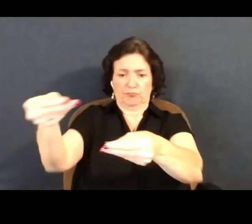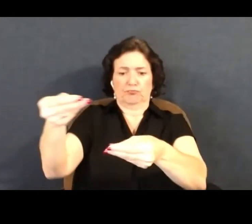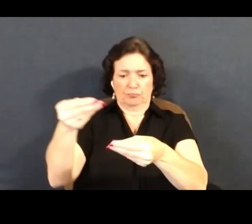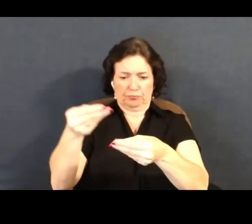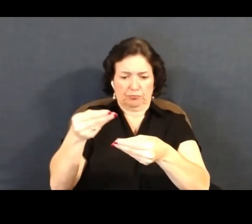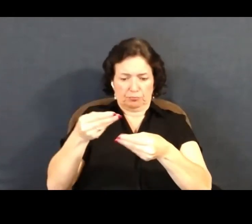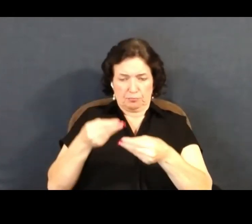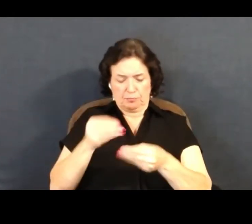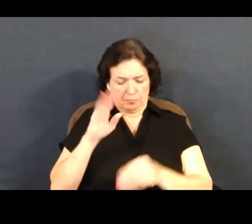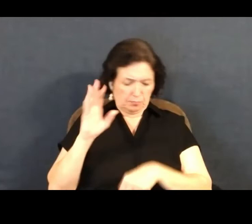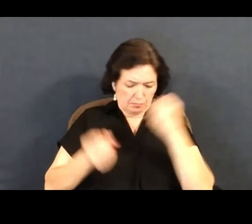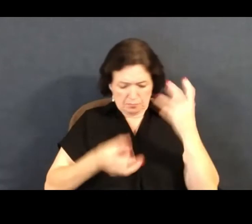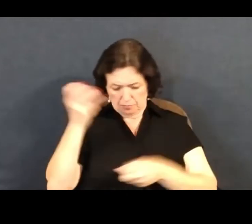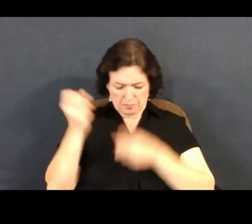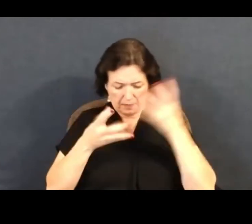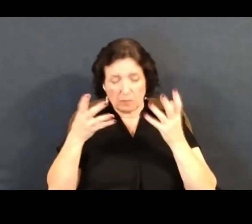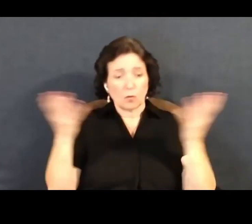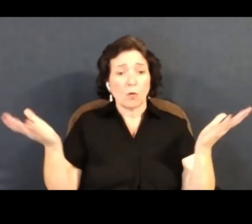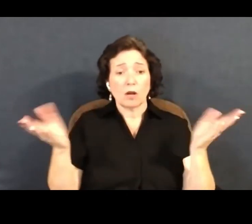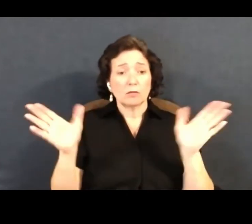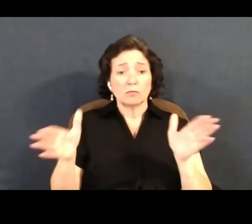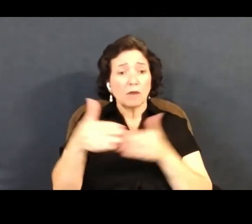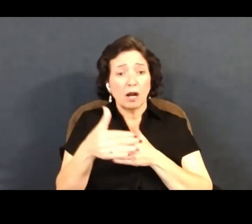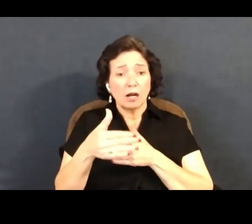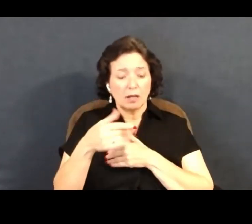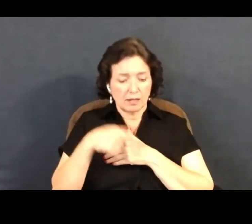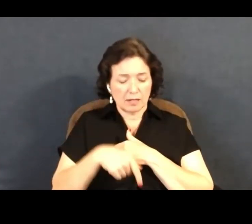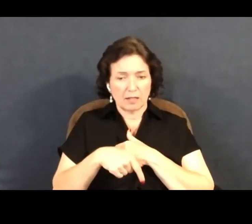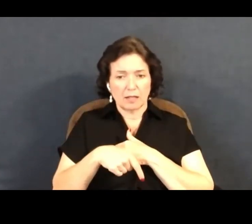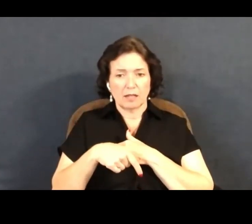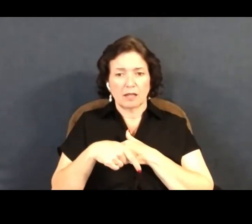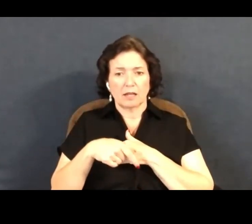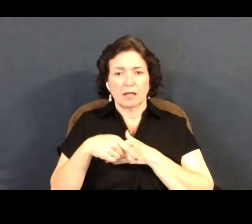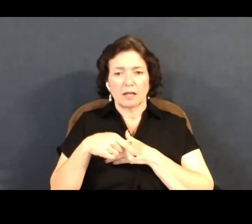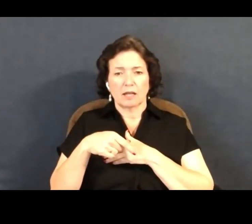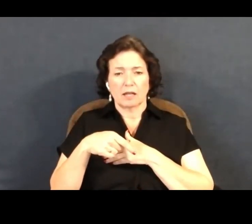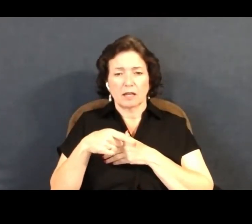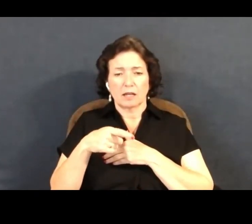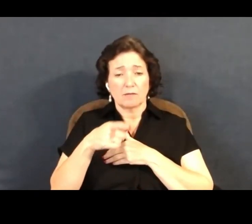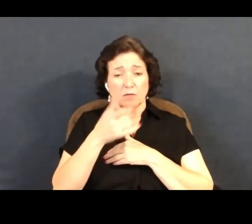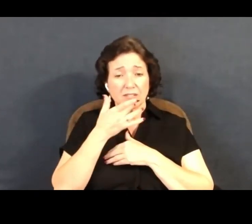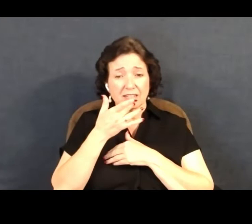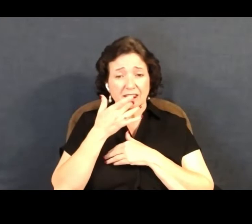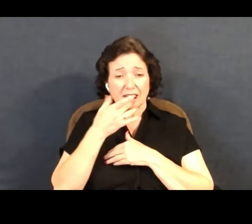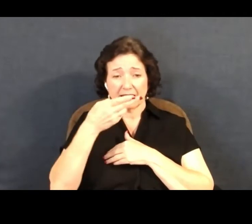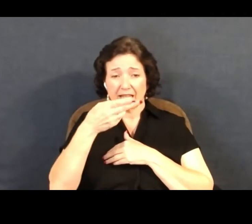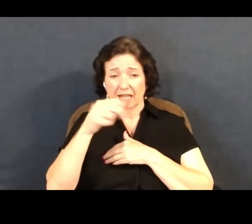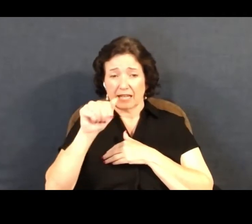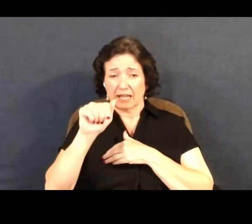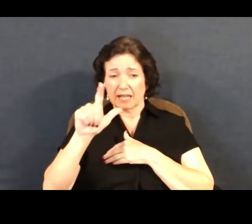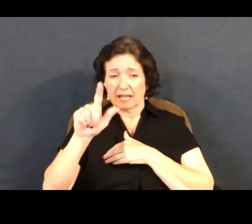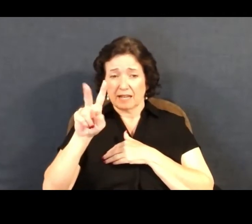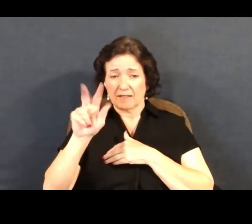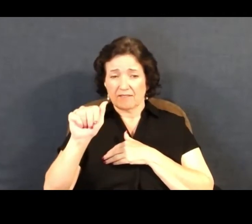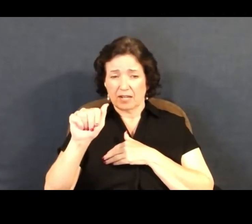out, unwrapped it, and in that packet was halva. I don't know if you've ever tasted halva. It is very,